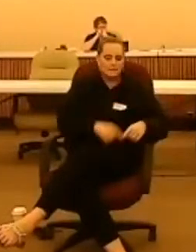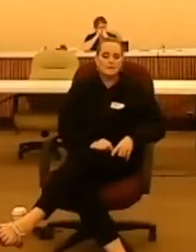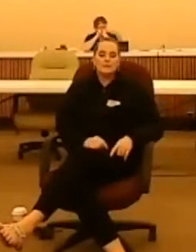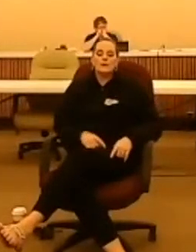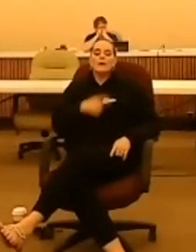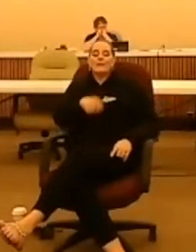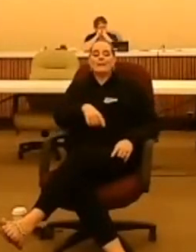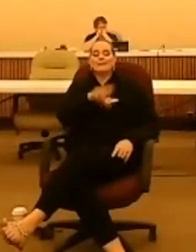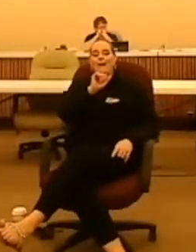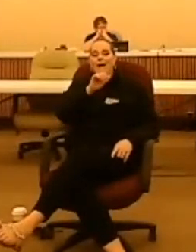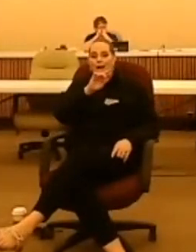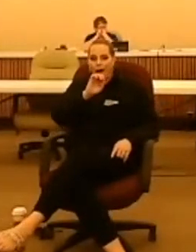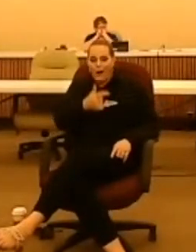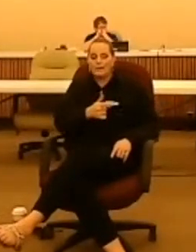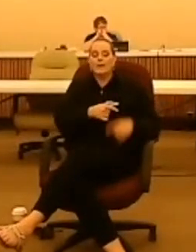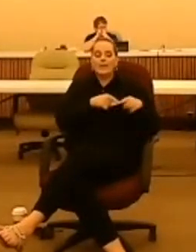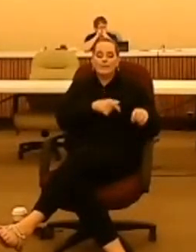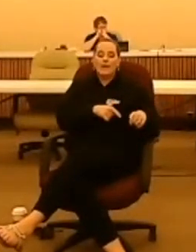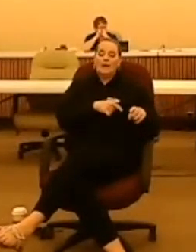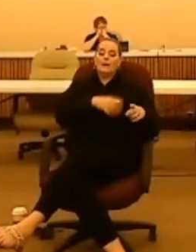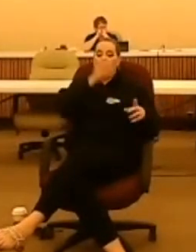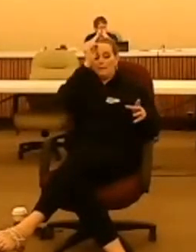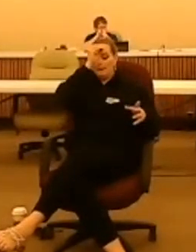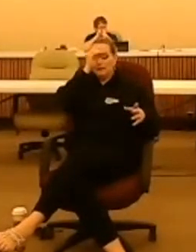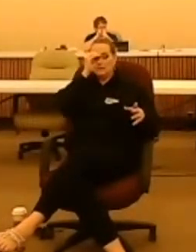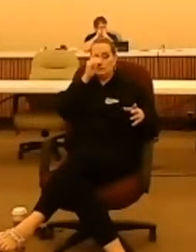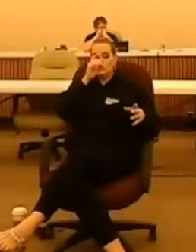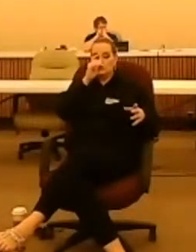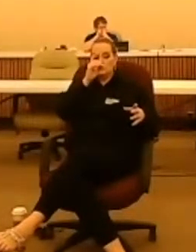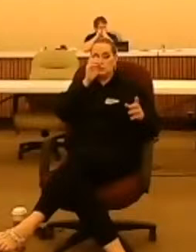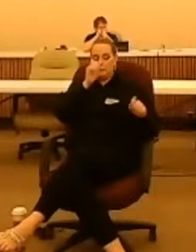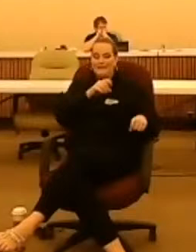that that section of the opinion would be disclosable.